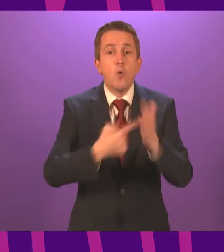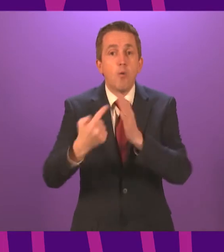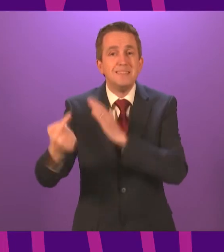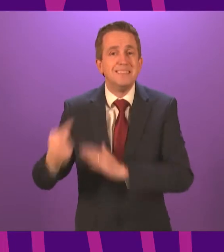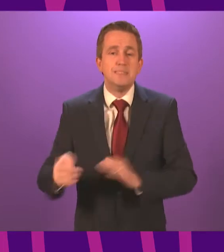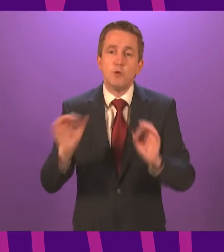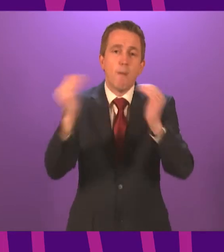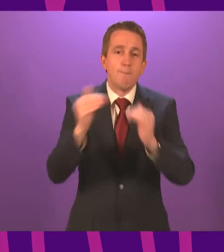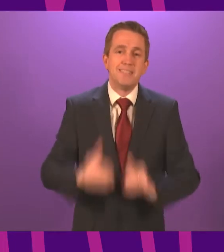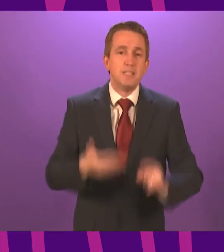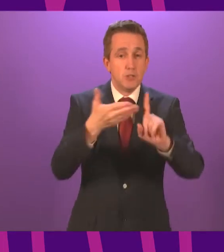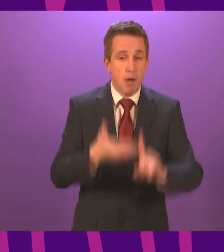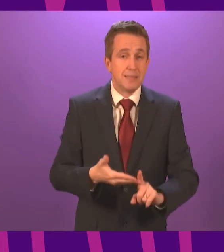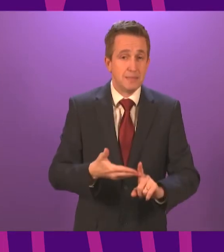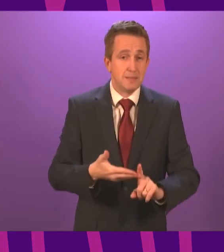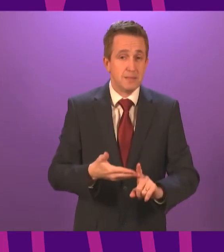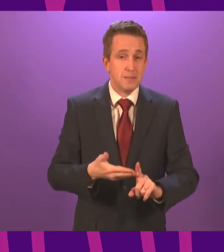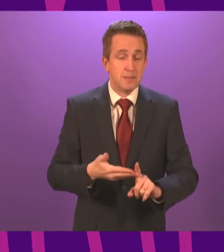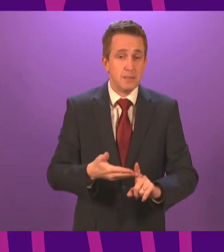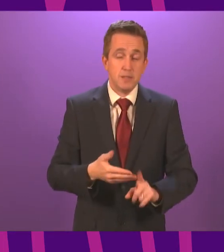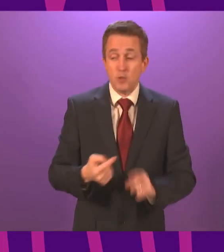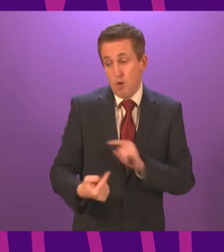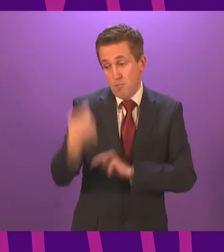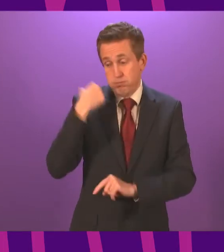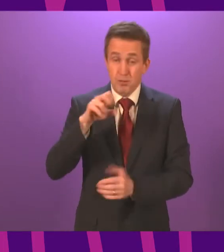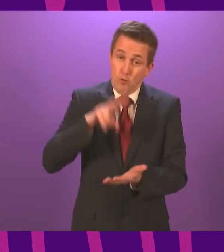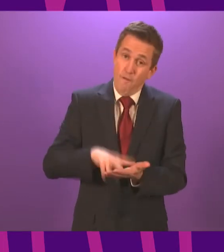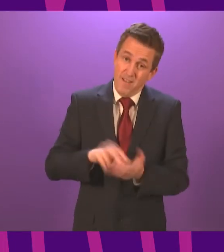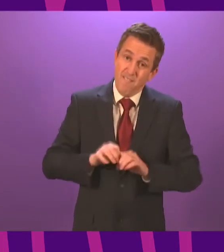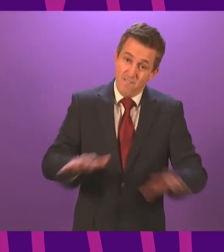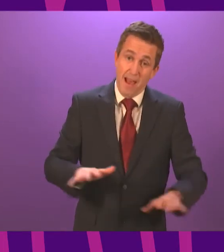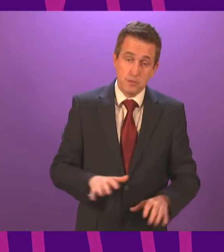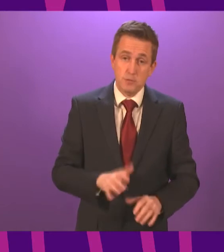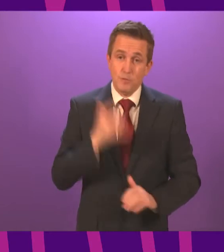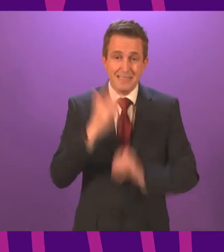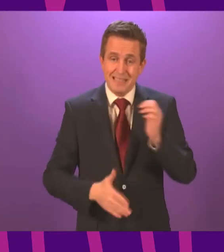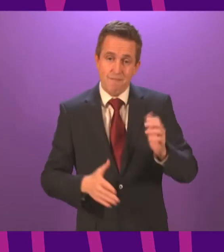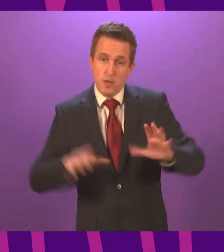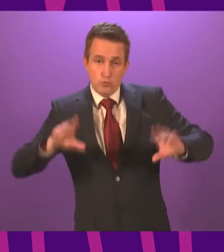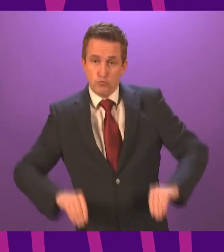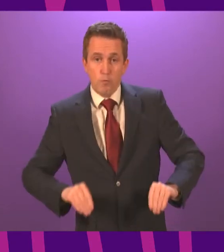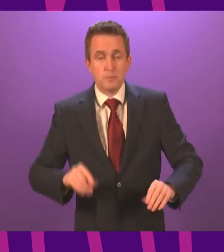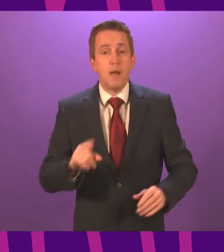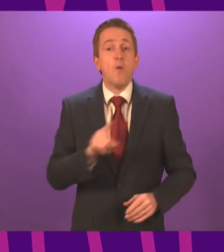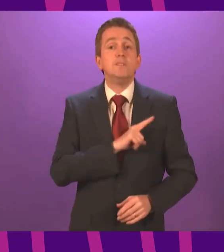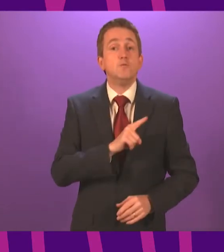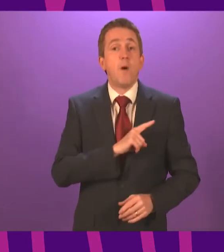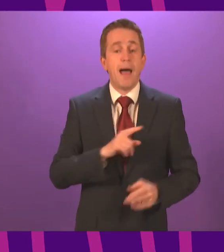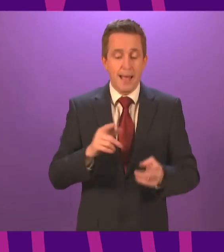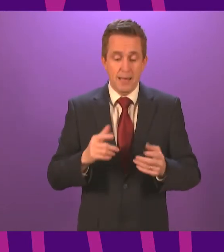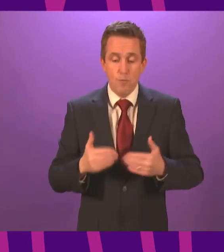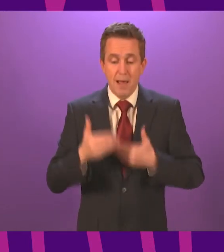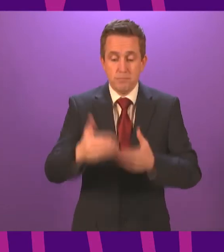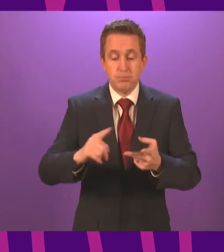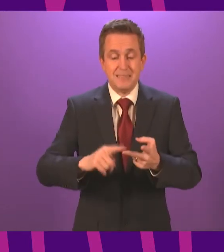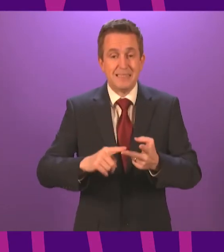target. So the virus outbreaks were not snuffed out before they could spread, and we are now in a second wave. Now,